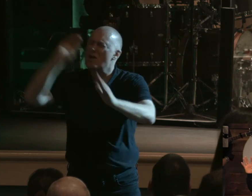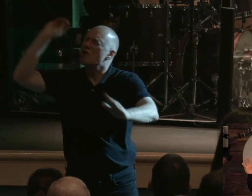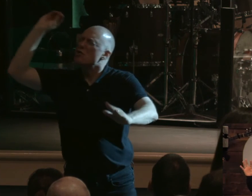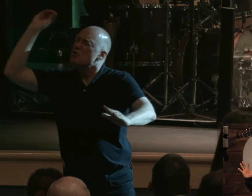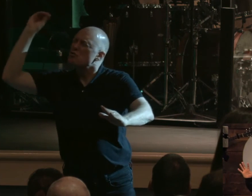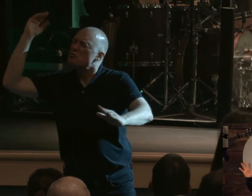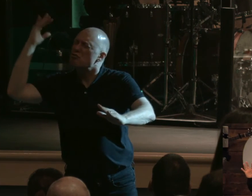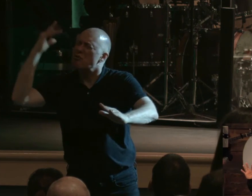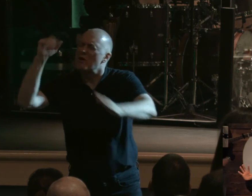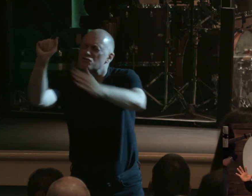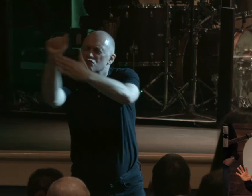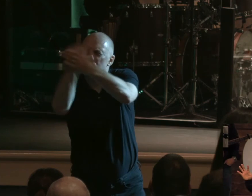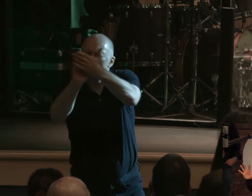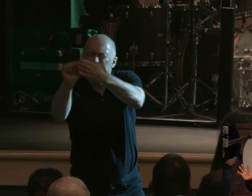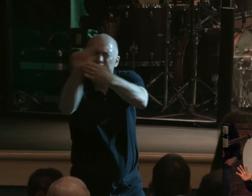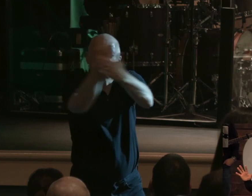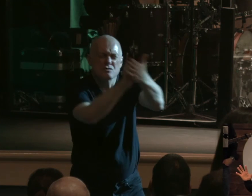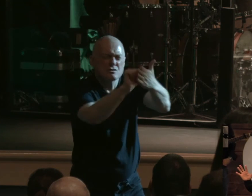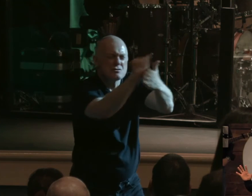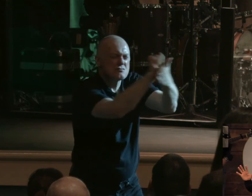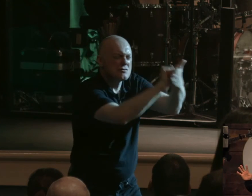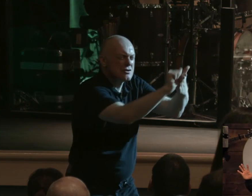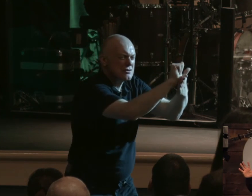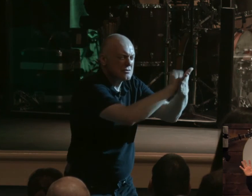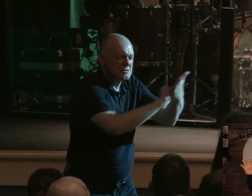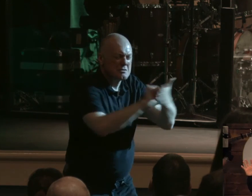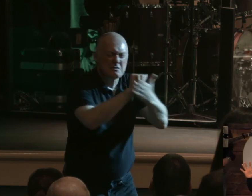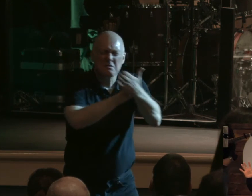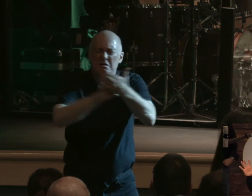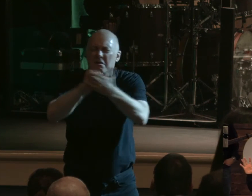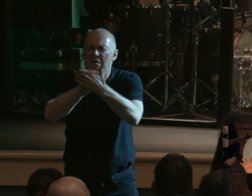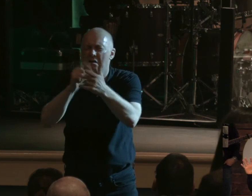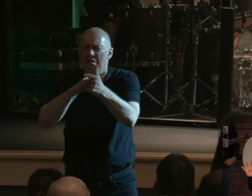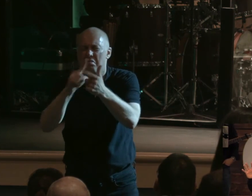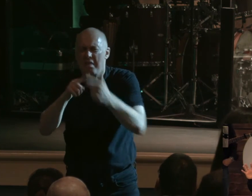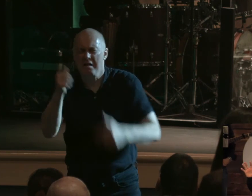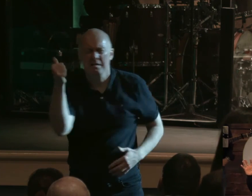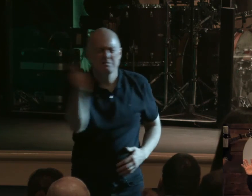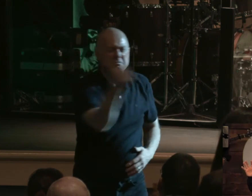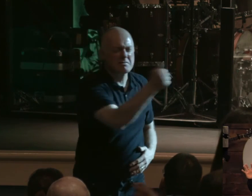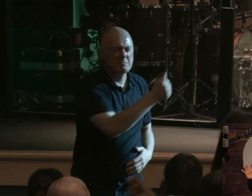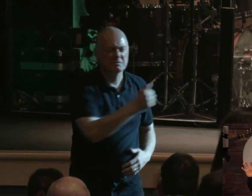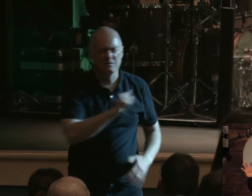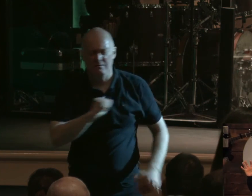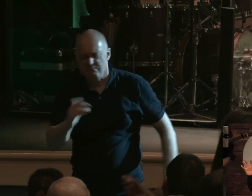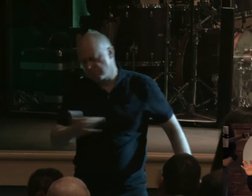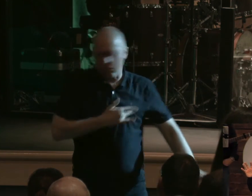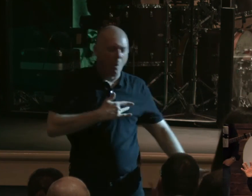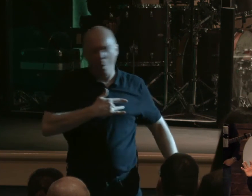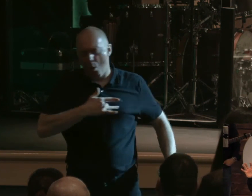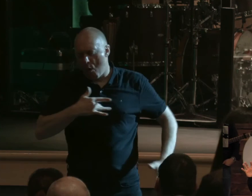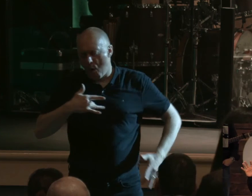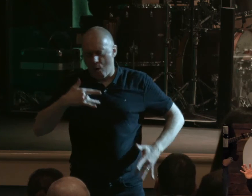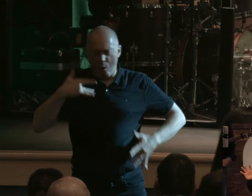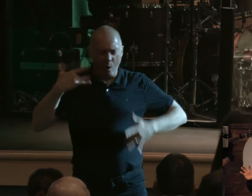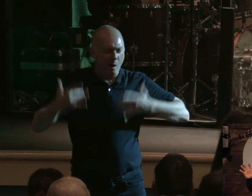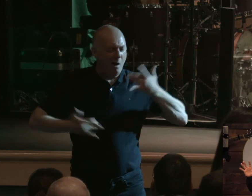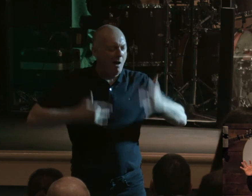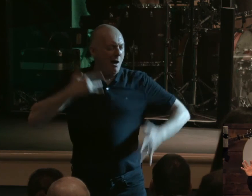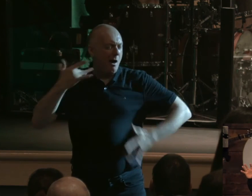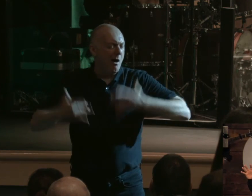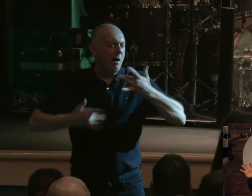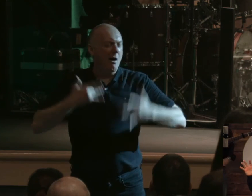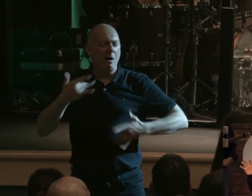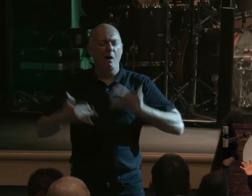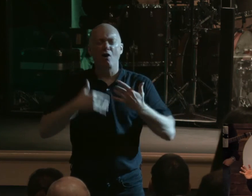is washing them clean again. And they have an affection stirring up in them right now,